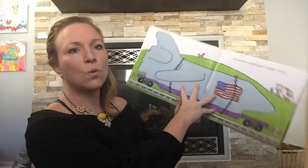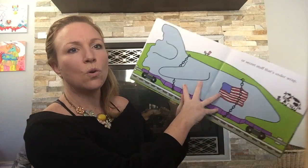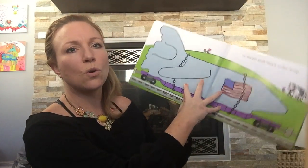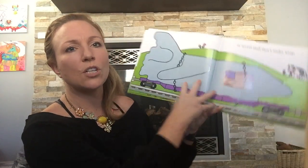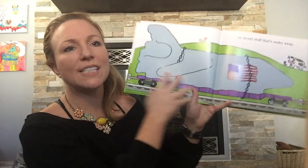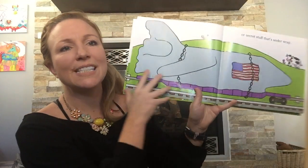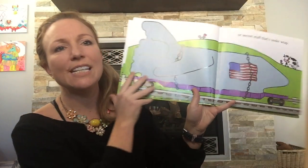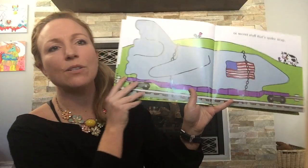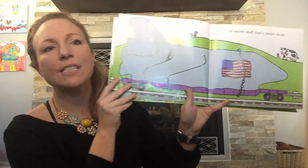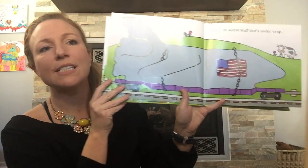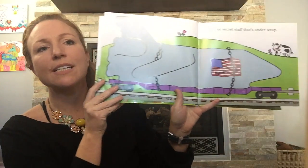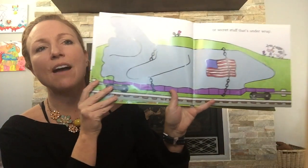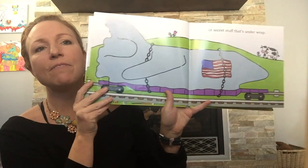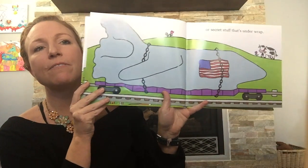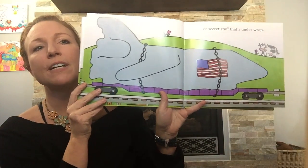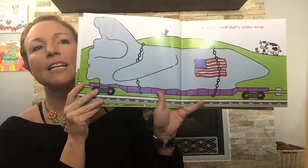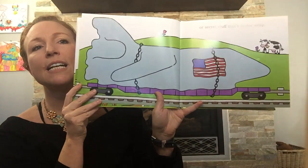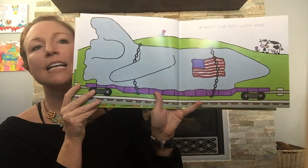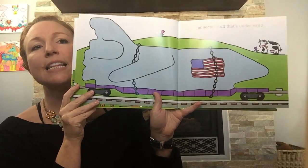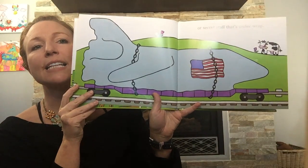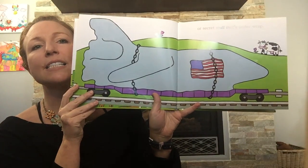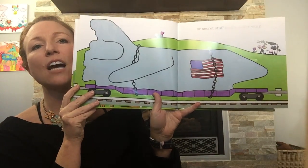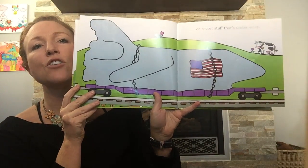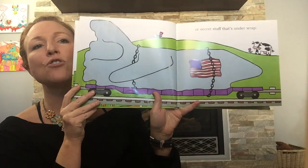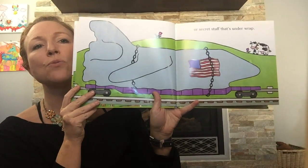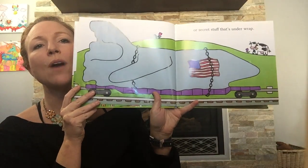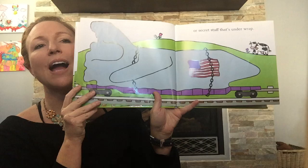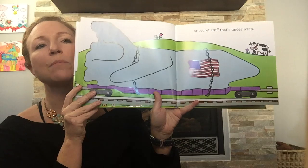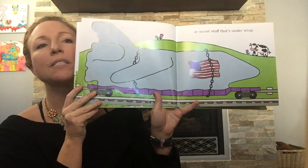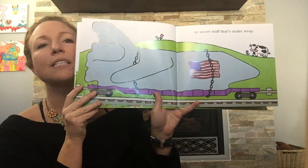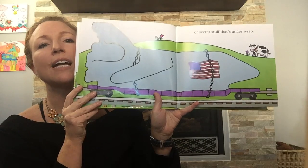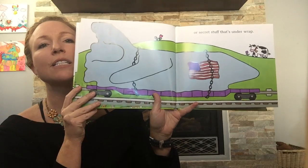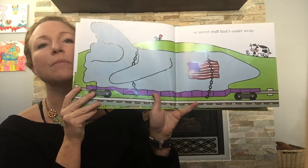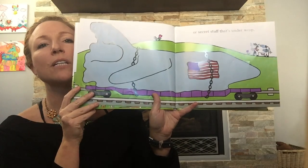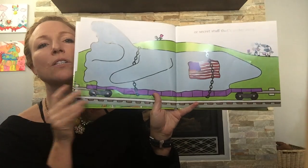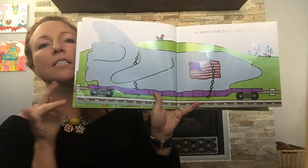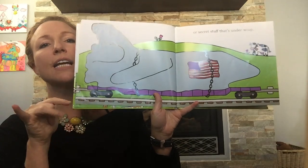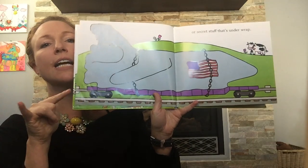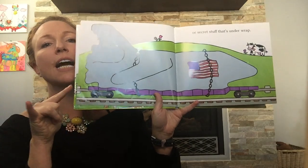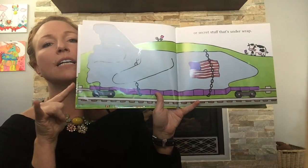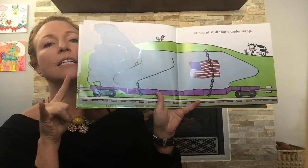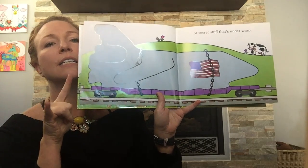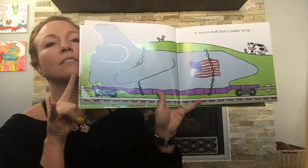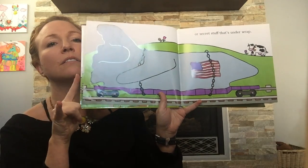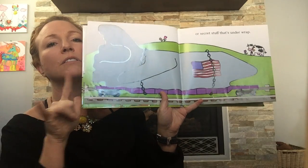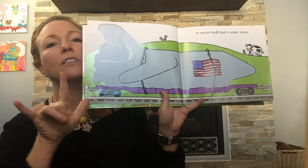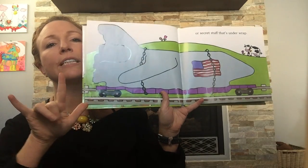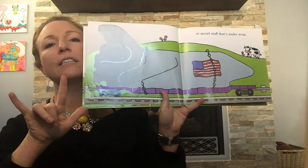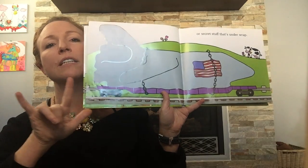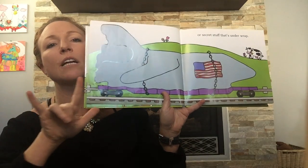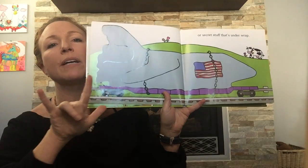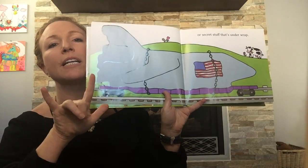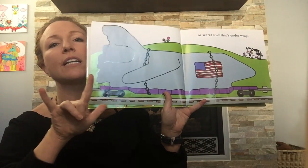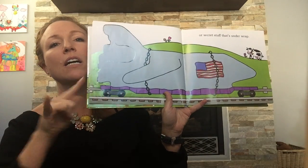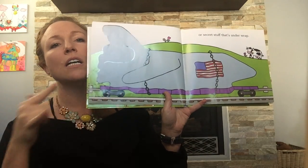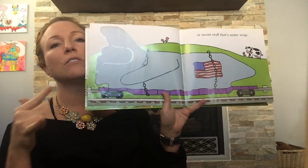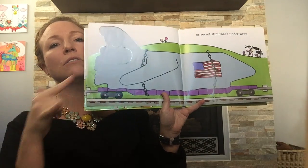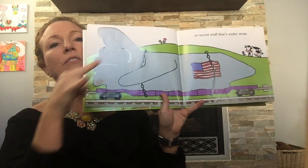Oh, or secret stuff that's under wraps. That to me looks like a, I got my hand in there.